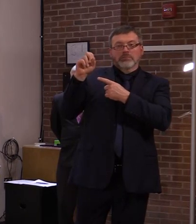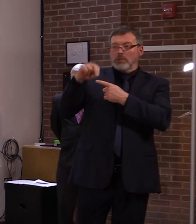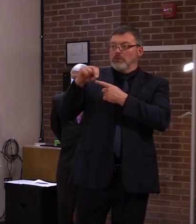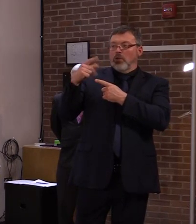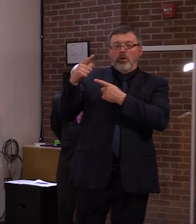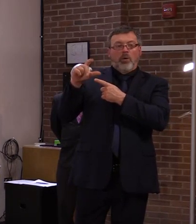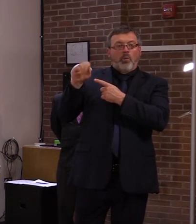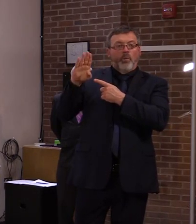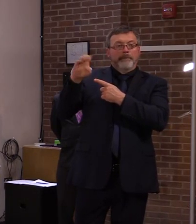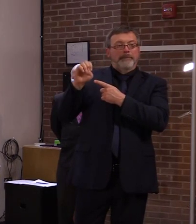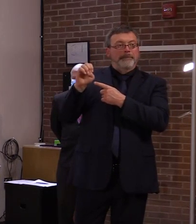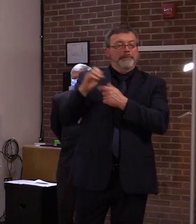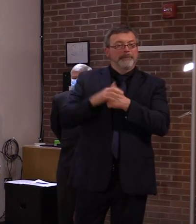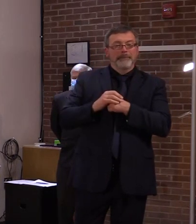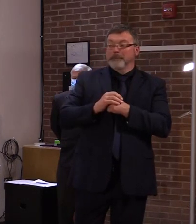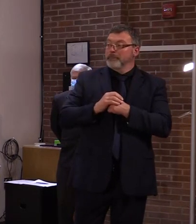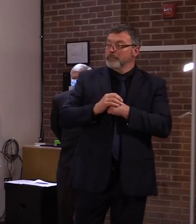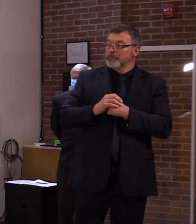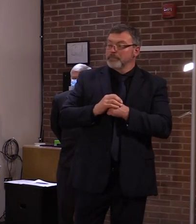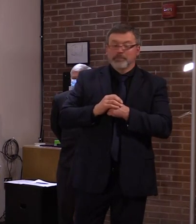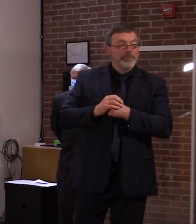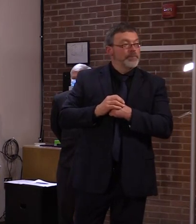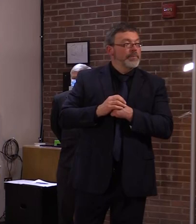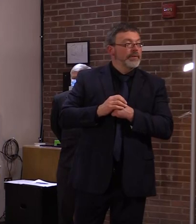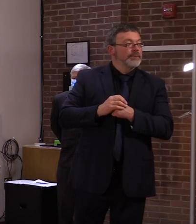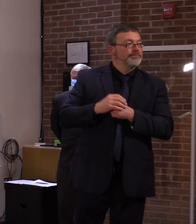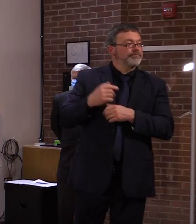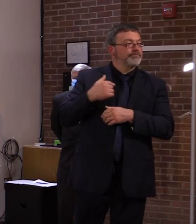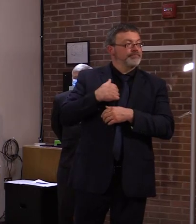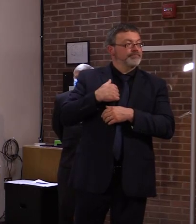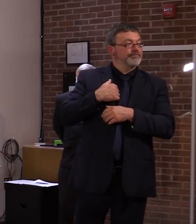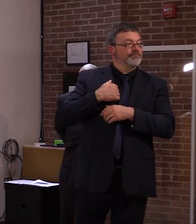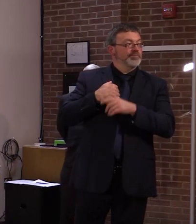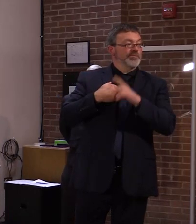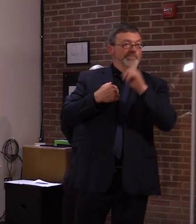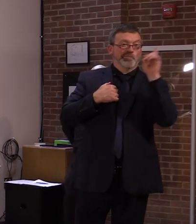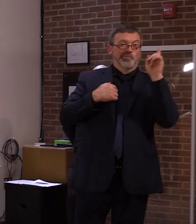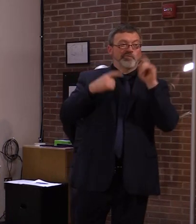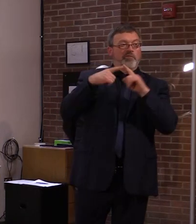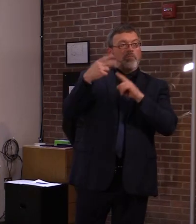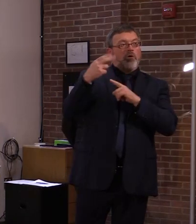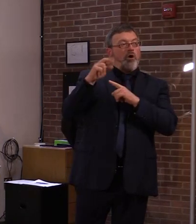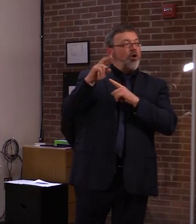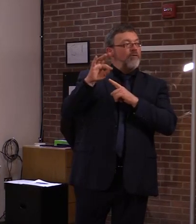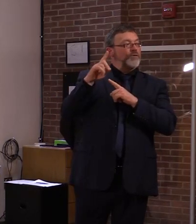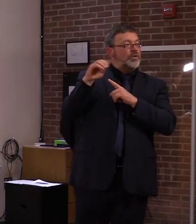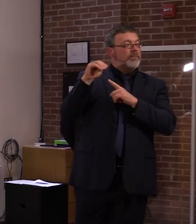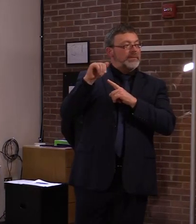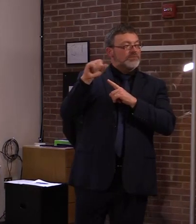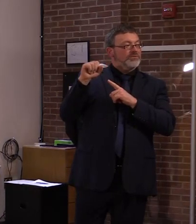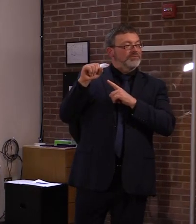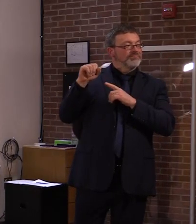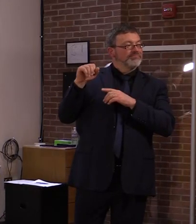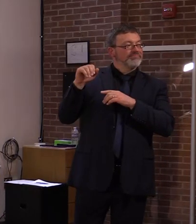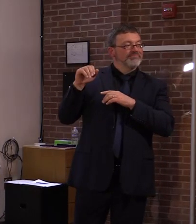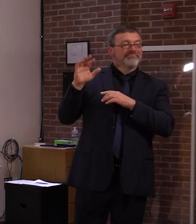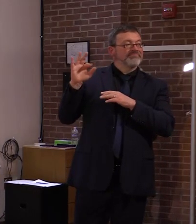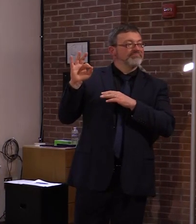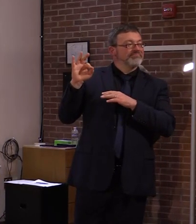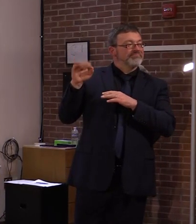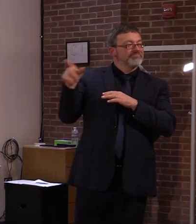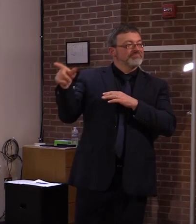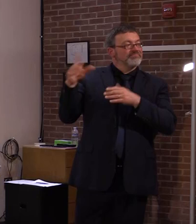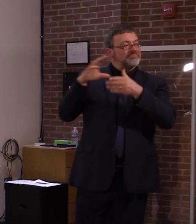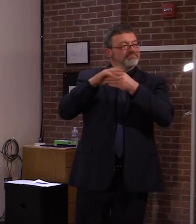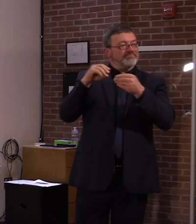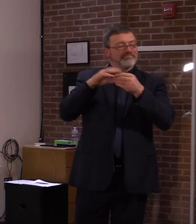Thanks, Jason. Governor, I'm speaking to you from Hartford, where your kind words about Wes Black are very much appreciated.